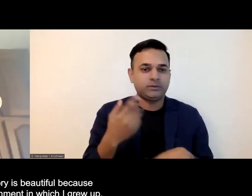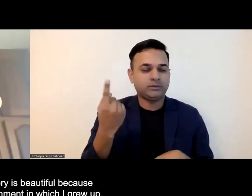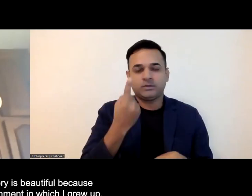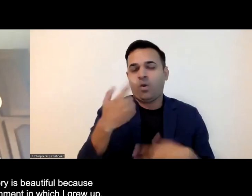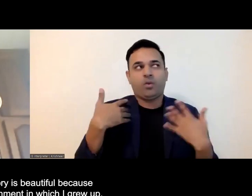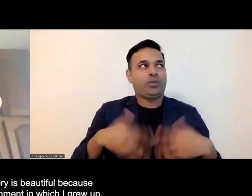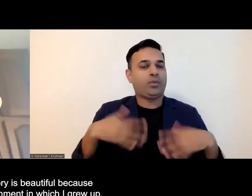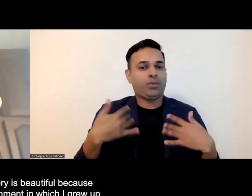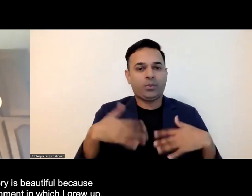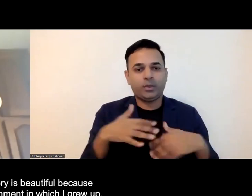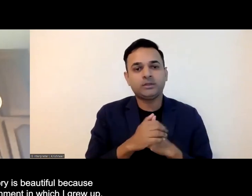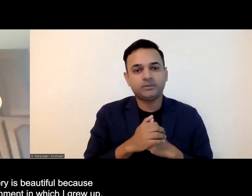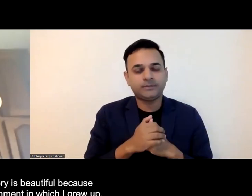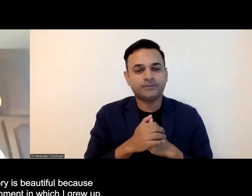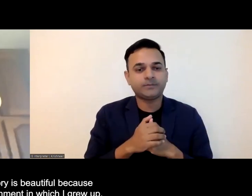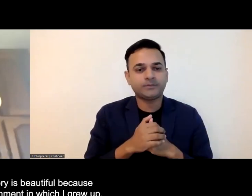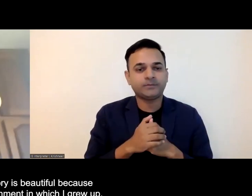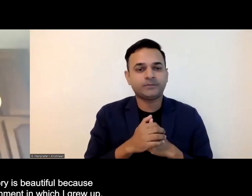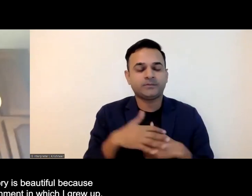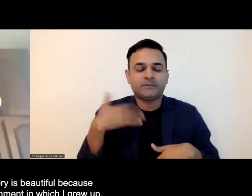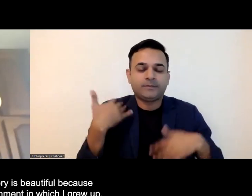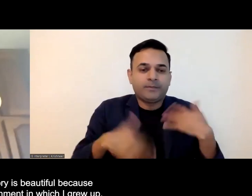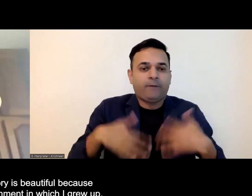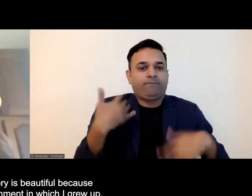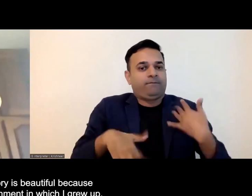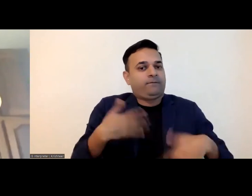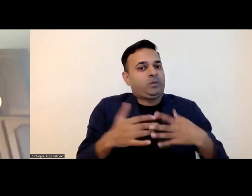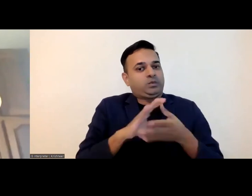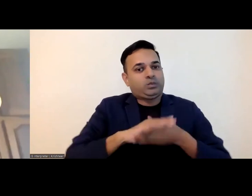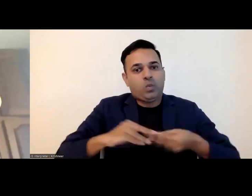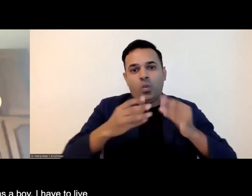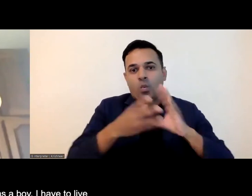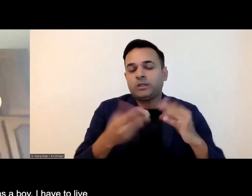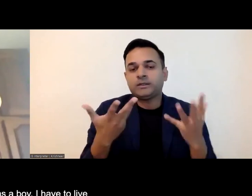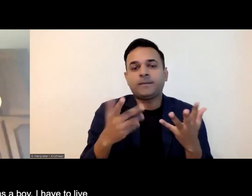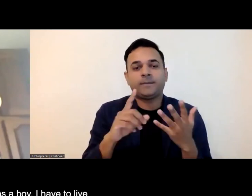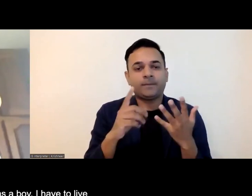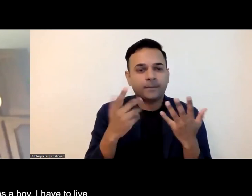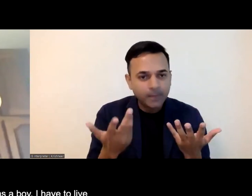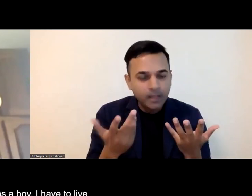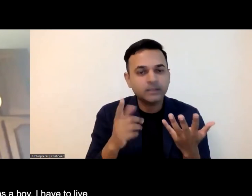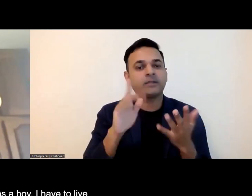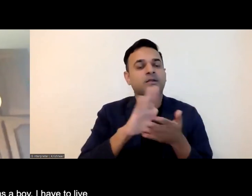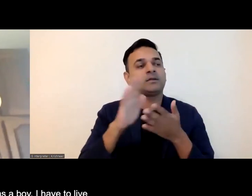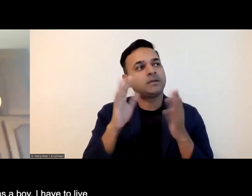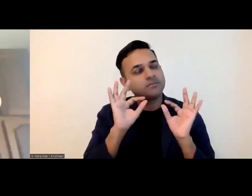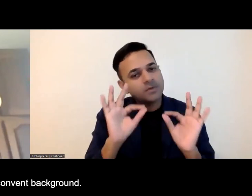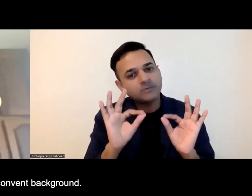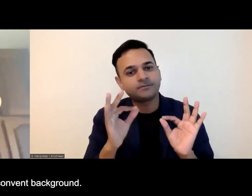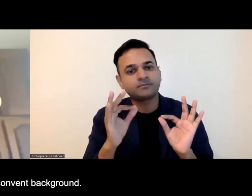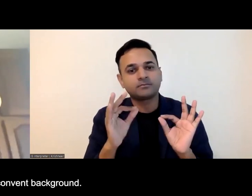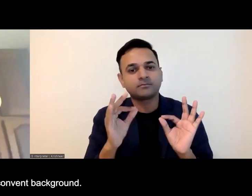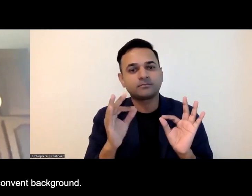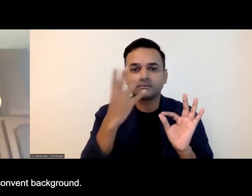That story is beautiful because of the environment in which I grew up. Even as a boy, I have to live